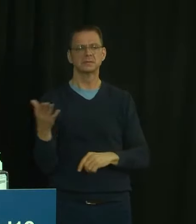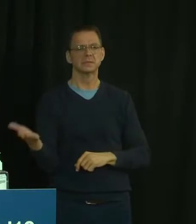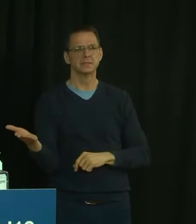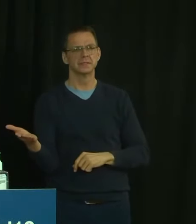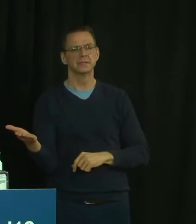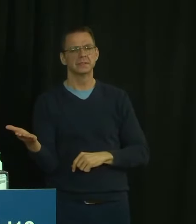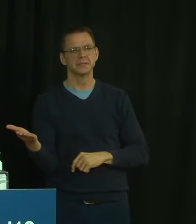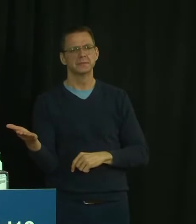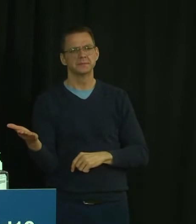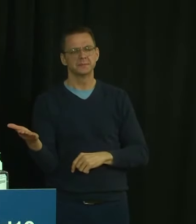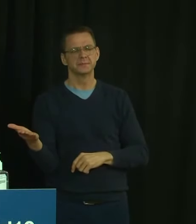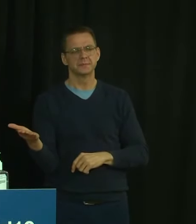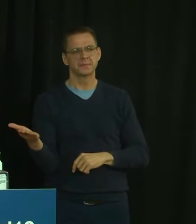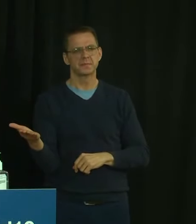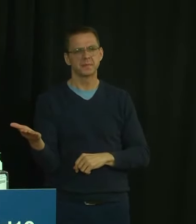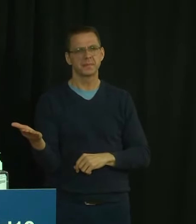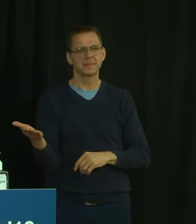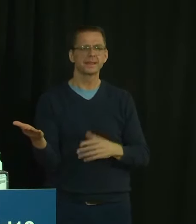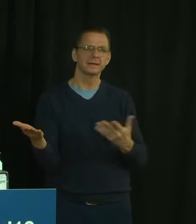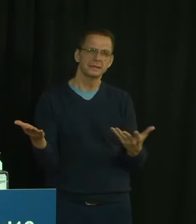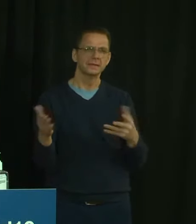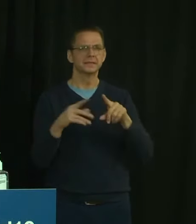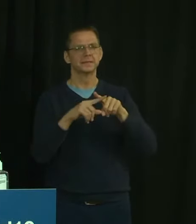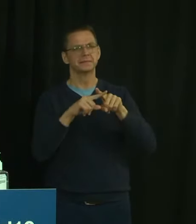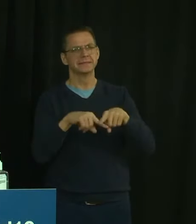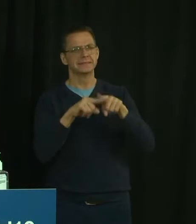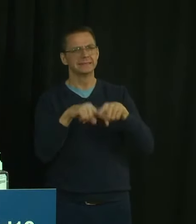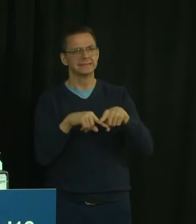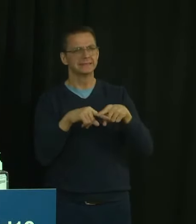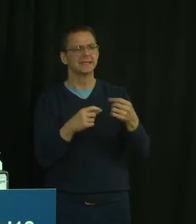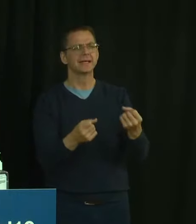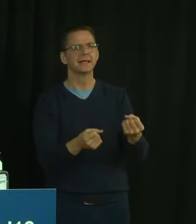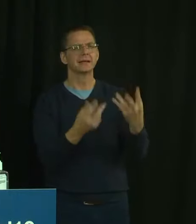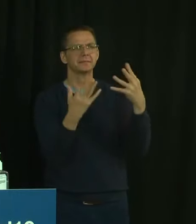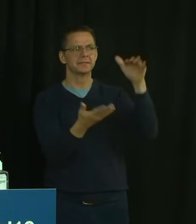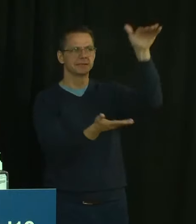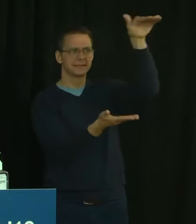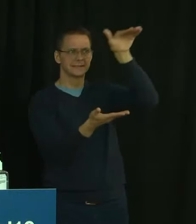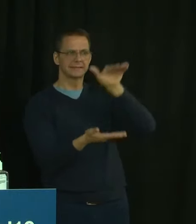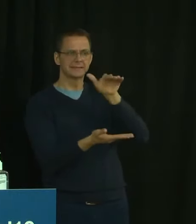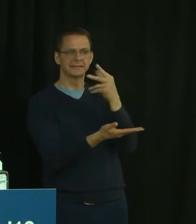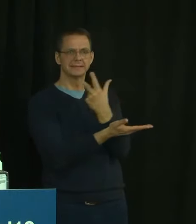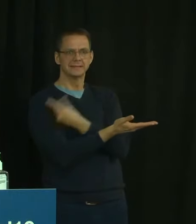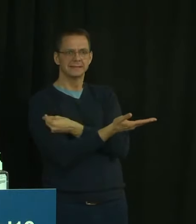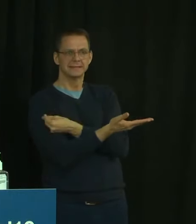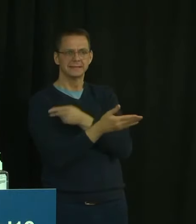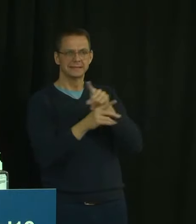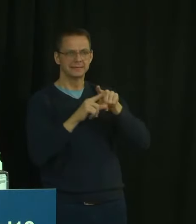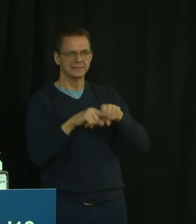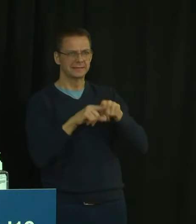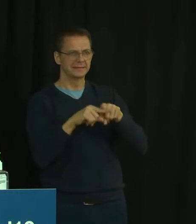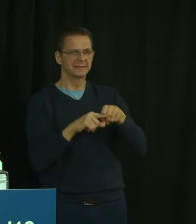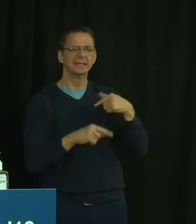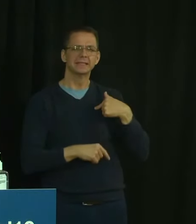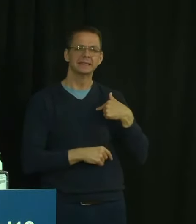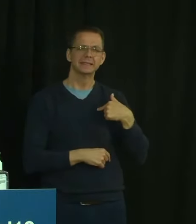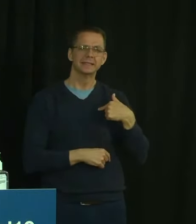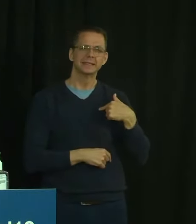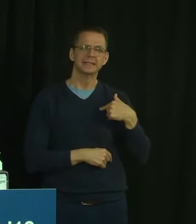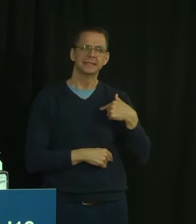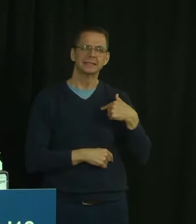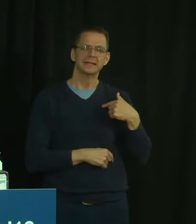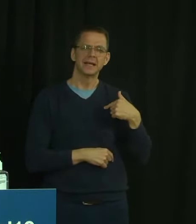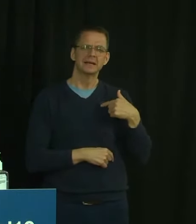to hit the end of June target, even without using AstraZeneca. Of course, this will depend on receiving the